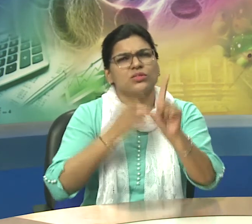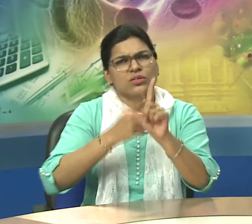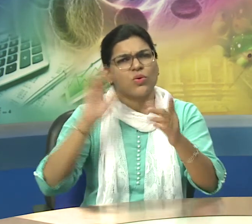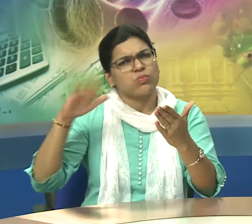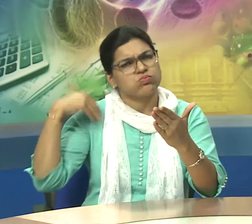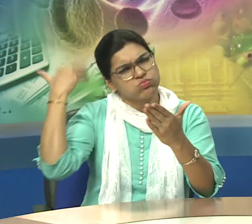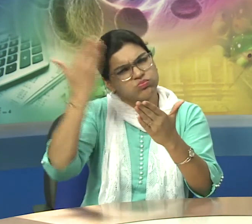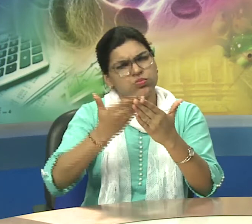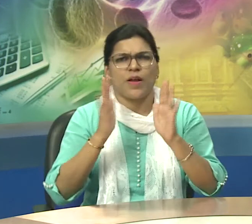in Delhi,